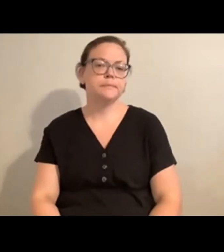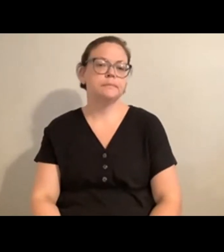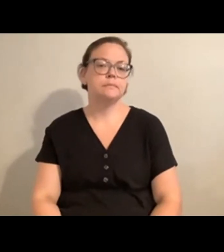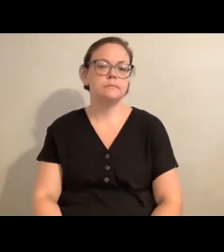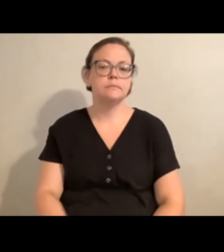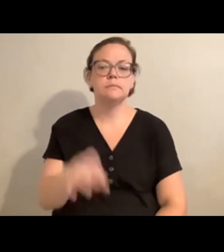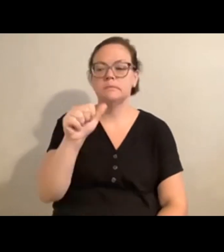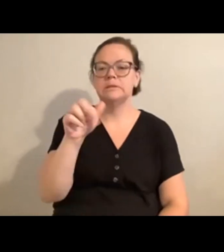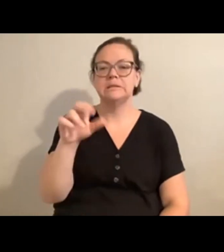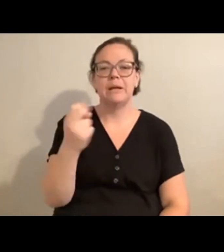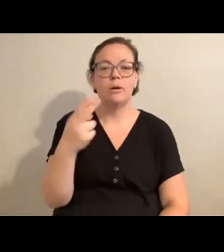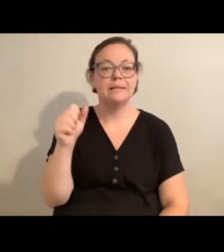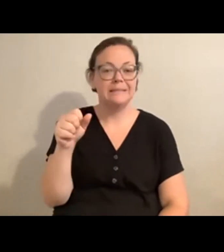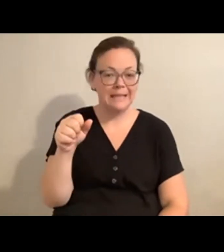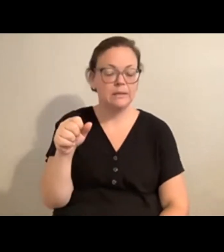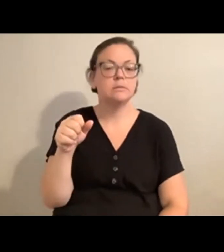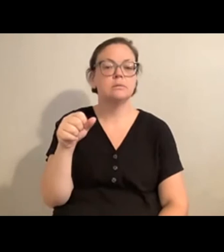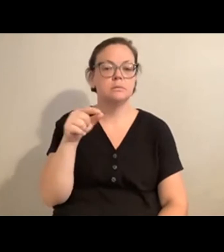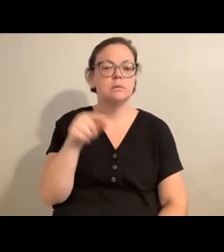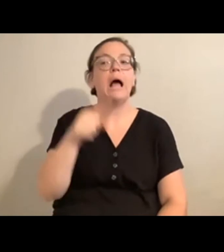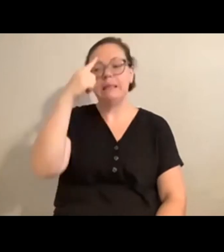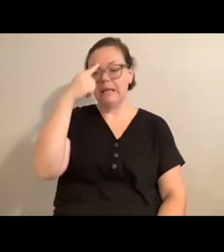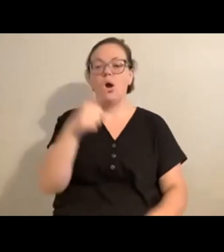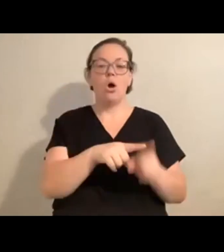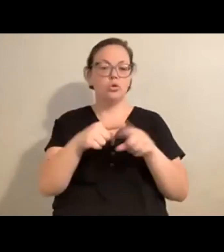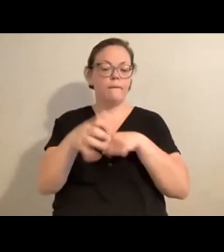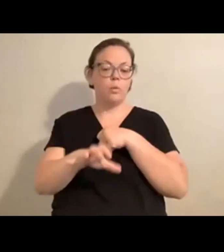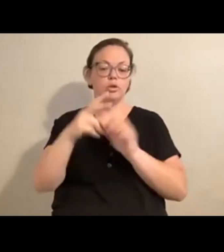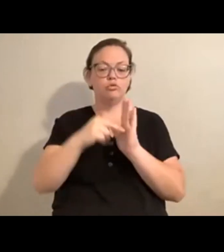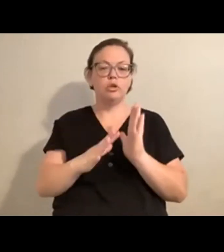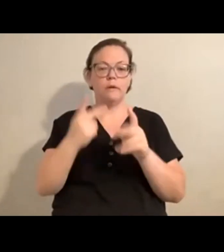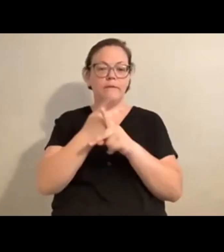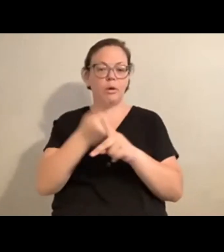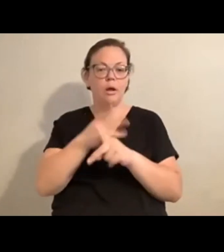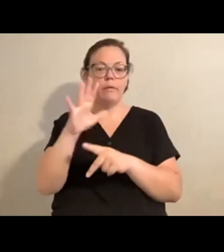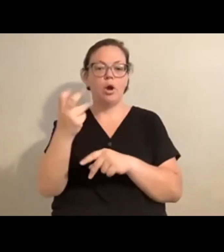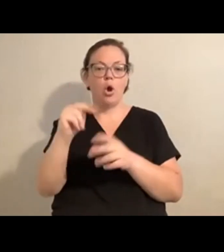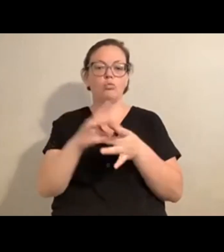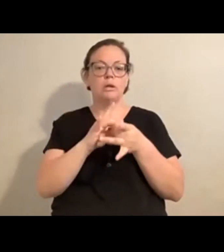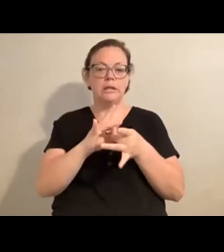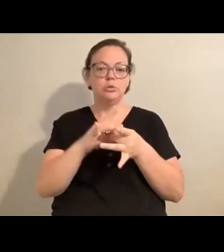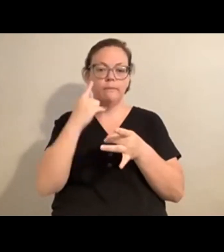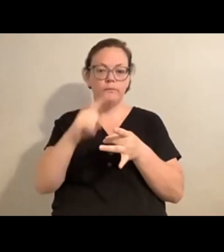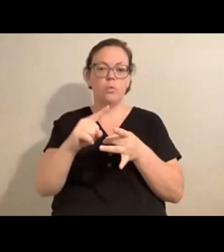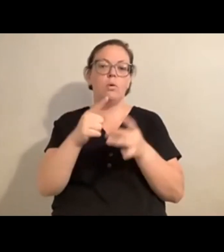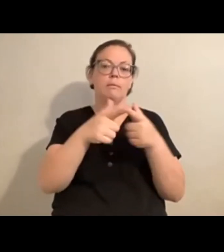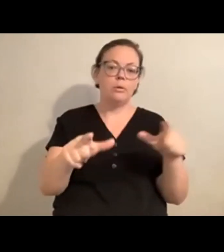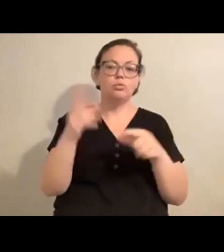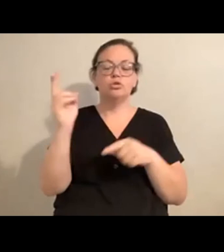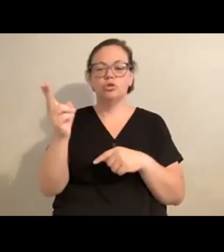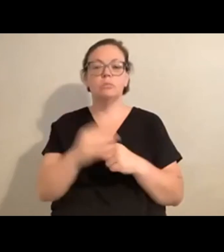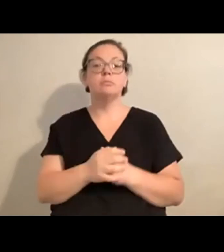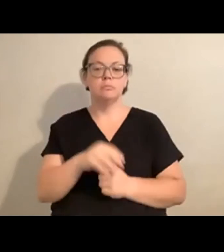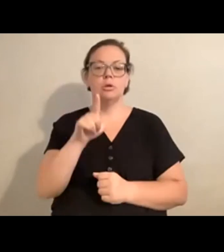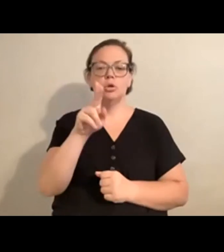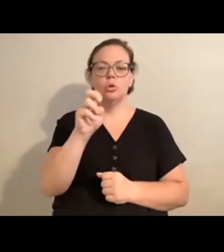Sarah, yes, in addition to Natalie's point, I think it also forces the reader to figure out their own relationship to language and history. Yes. Luke,